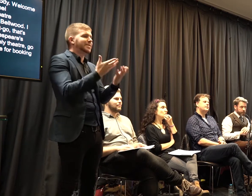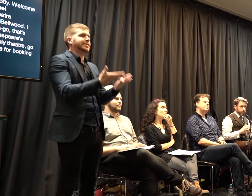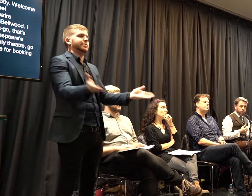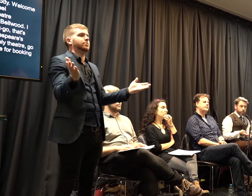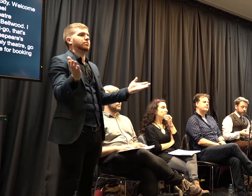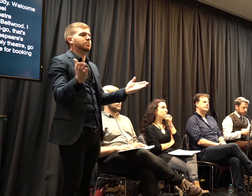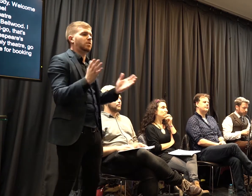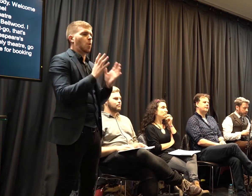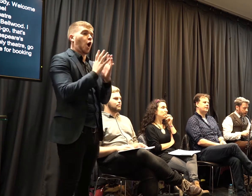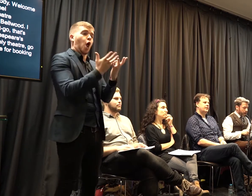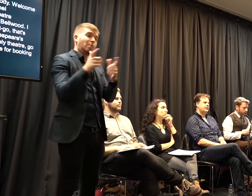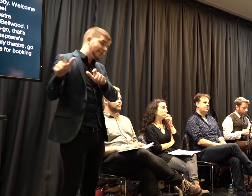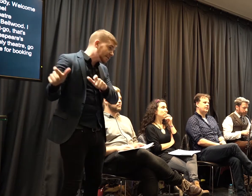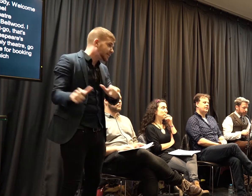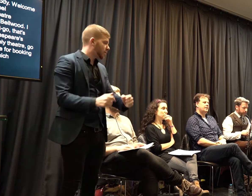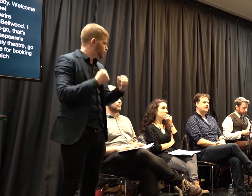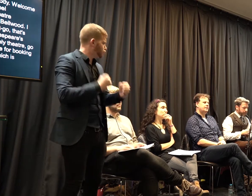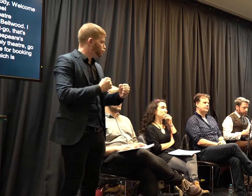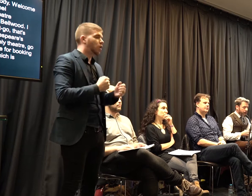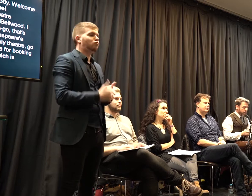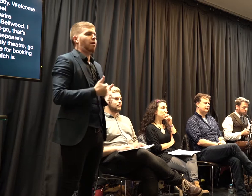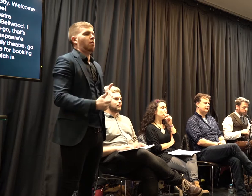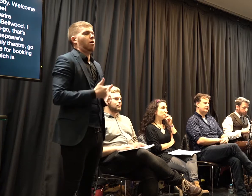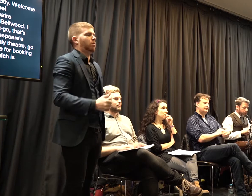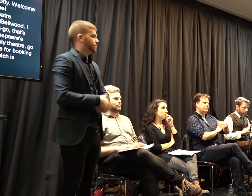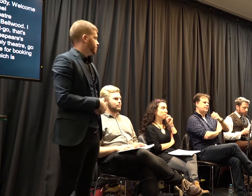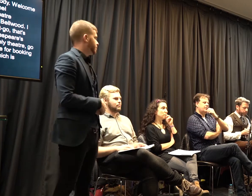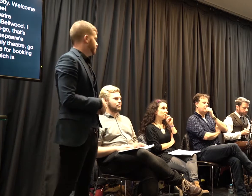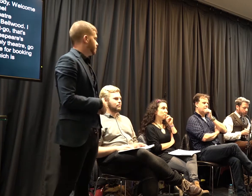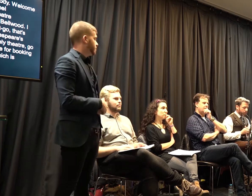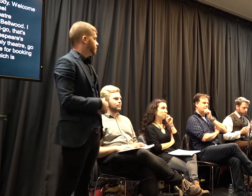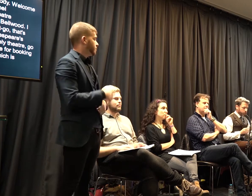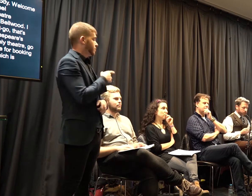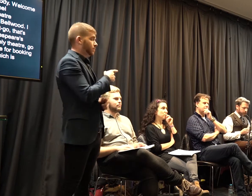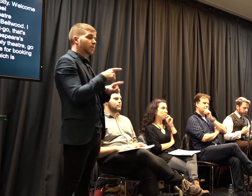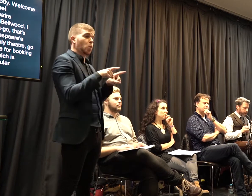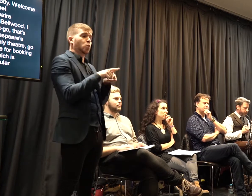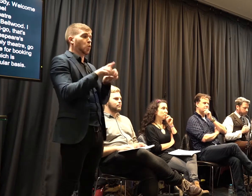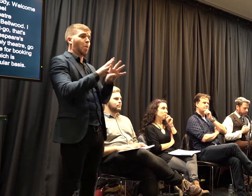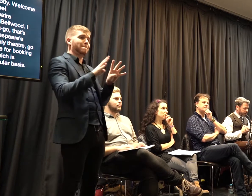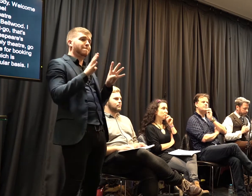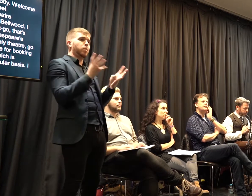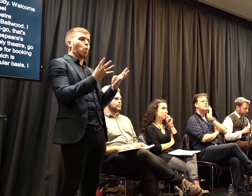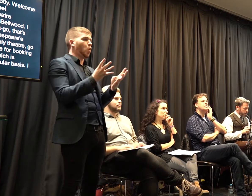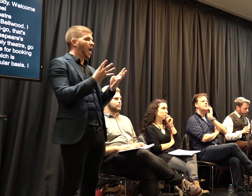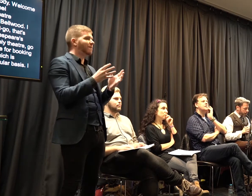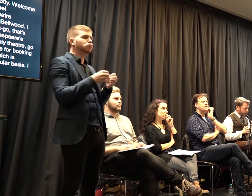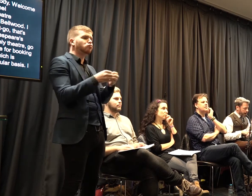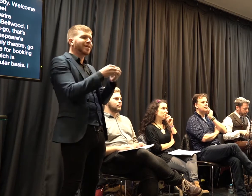which is something that the Globe still does on a regular basis. I am also on the Board of Trustees at